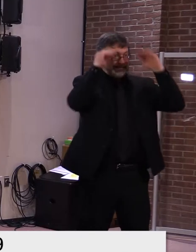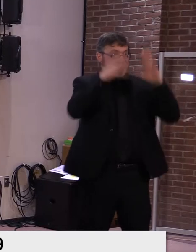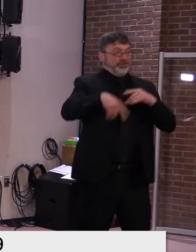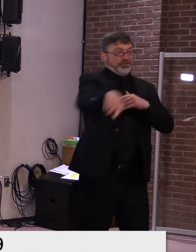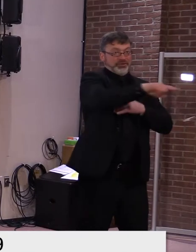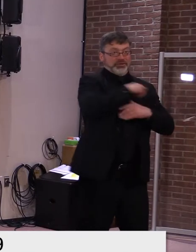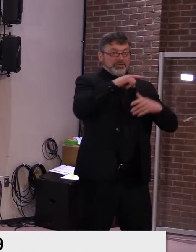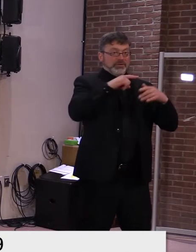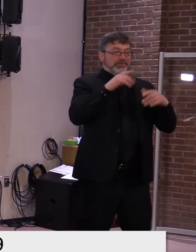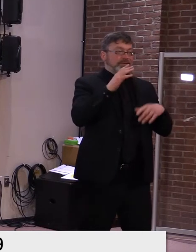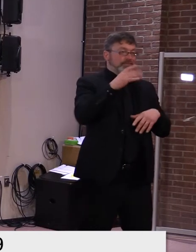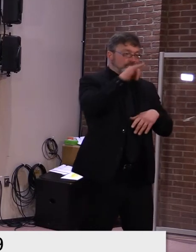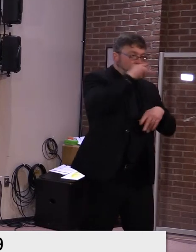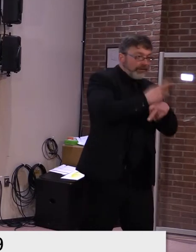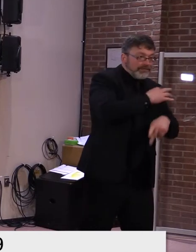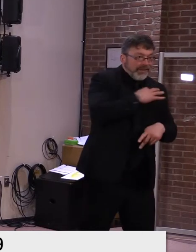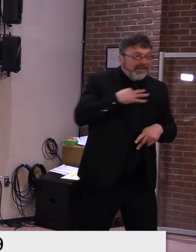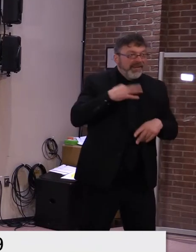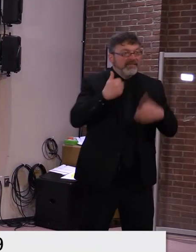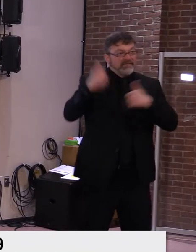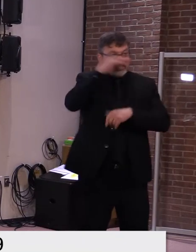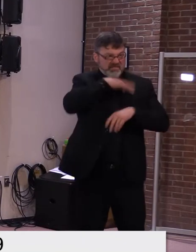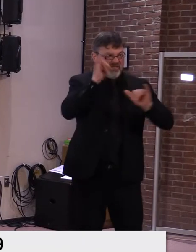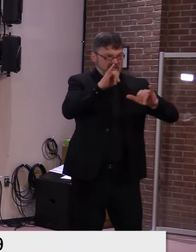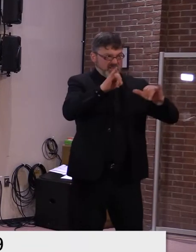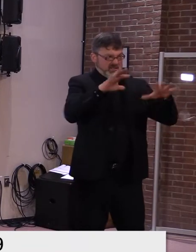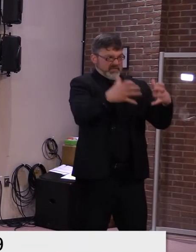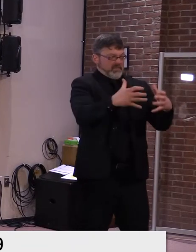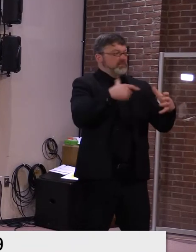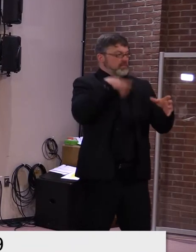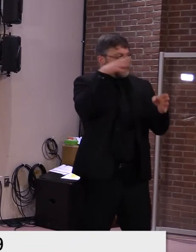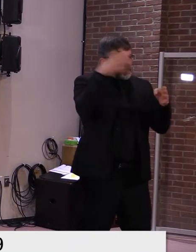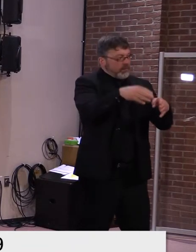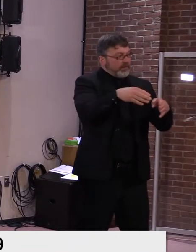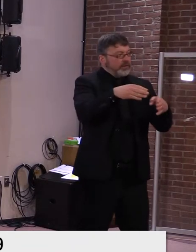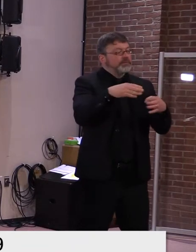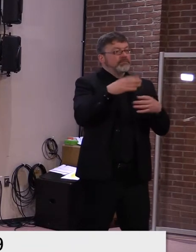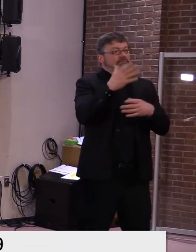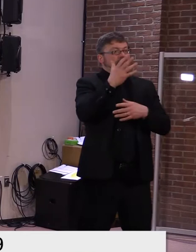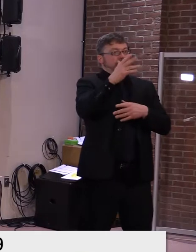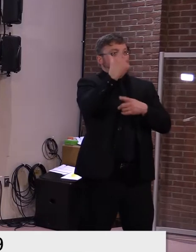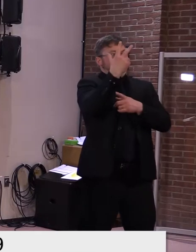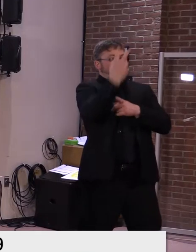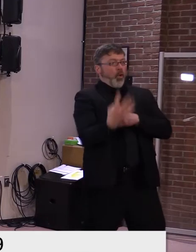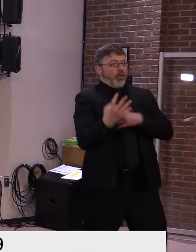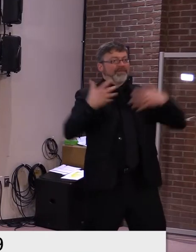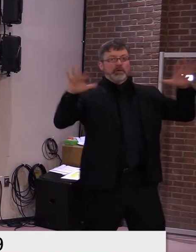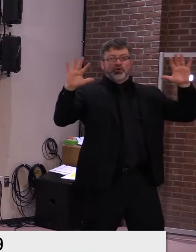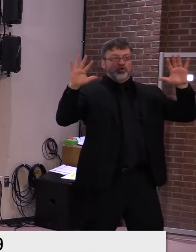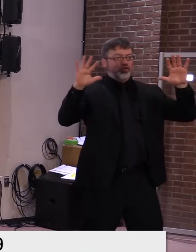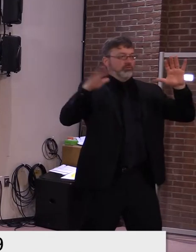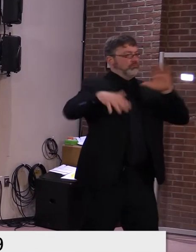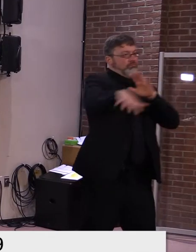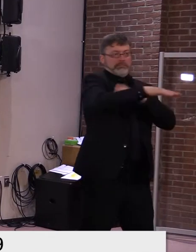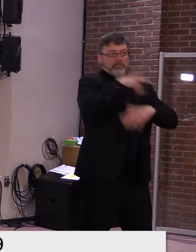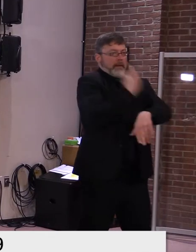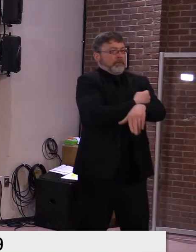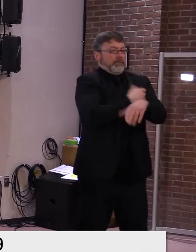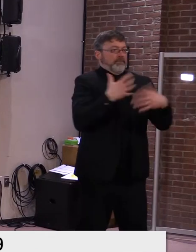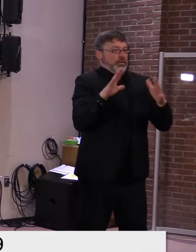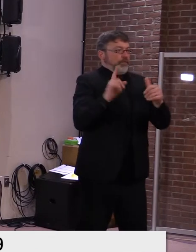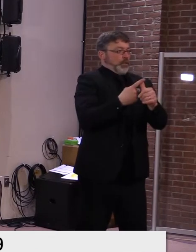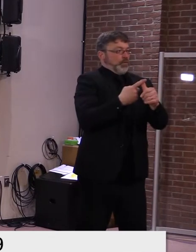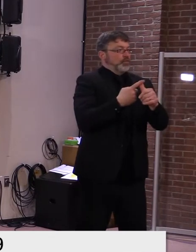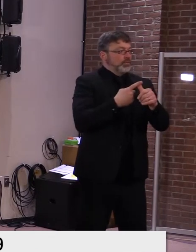of teachers and school staff have been vaccinated. You think about this, this is remarkable, and we thank